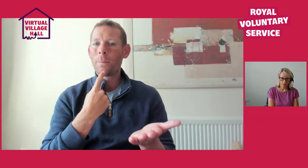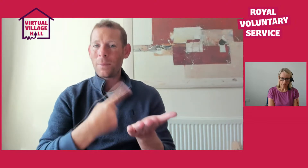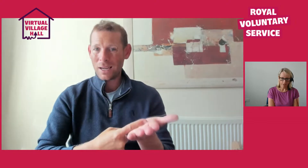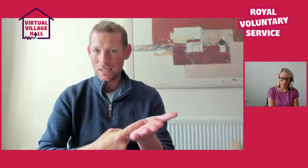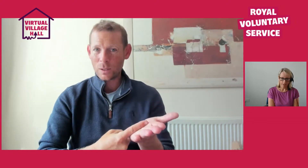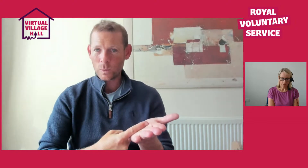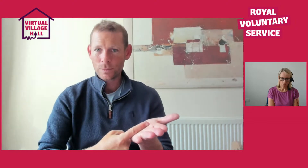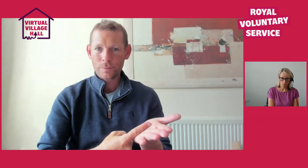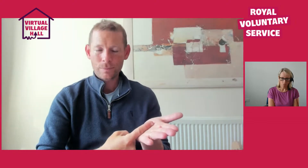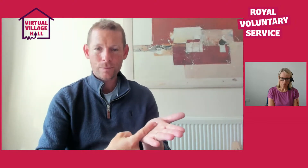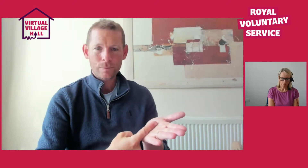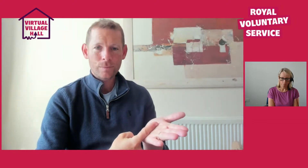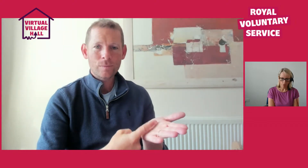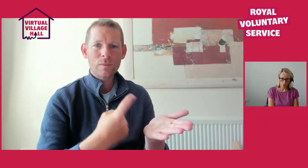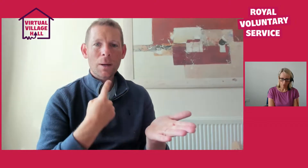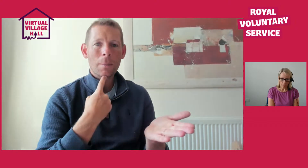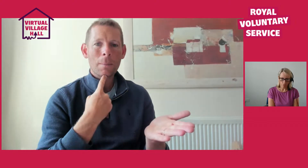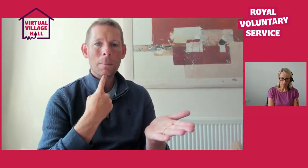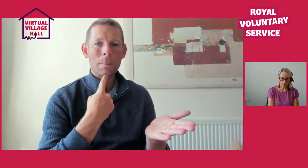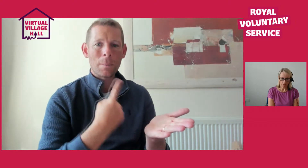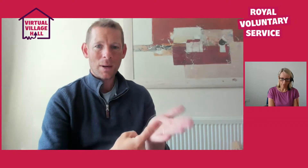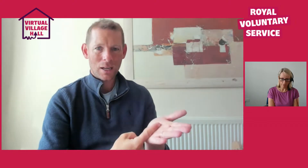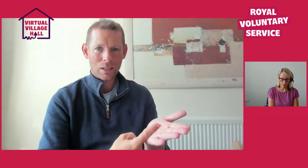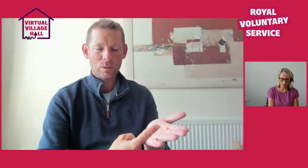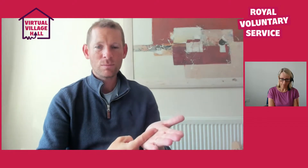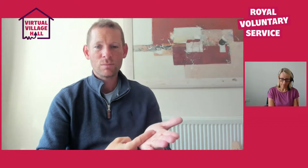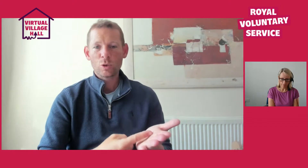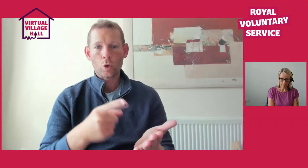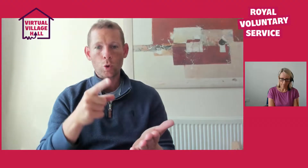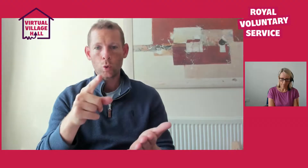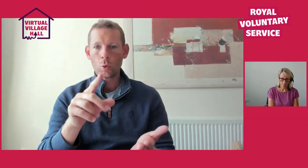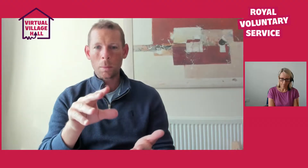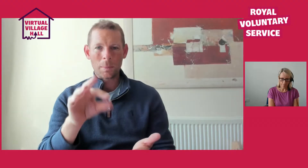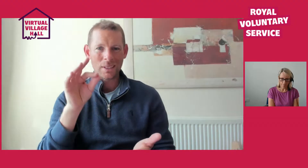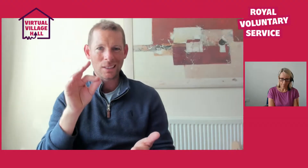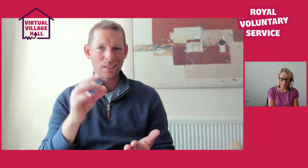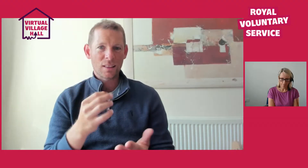So let's do that again. Pound, £1.